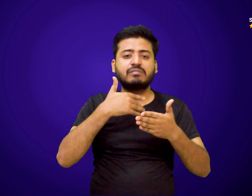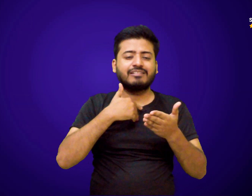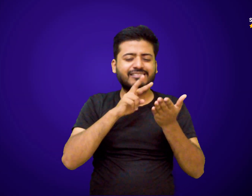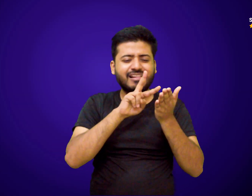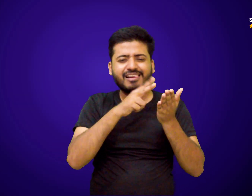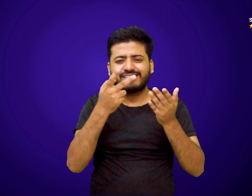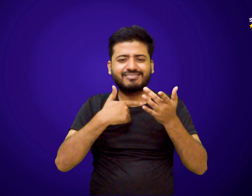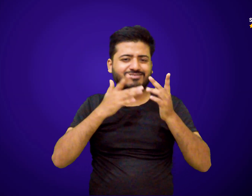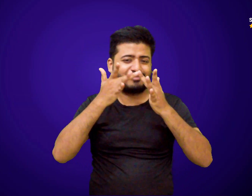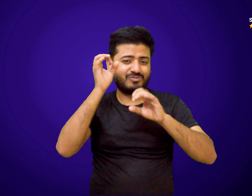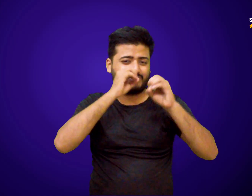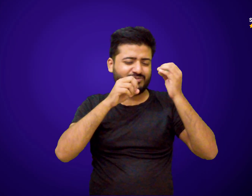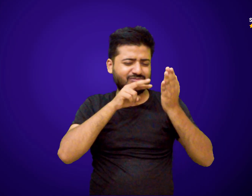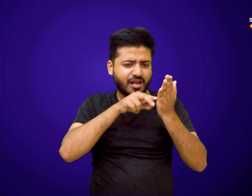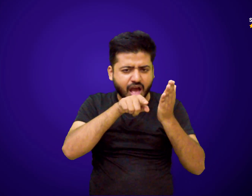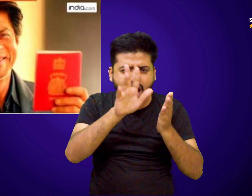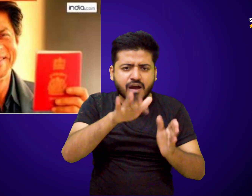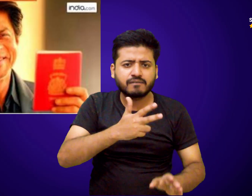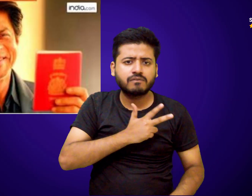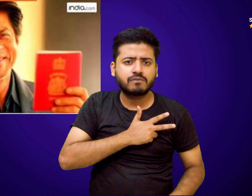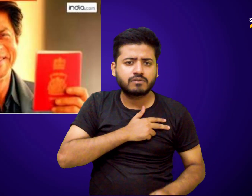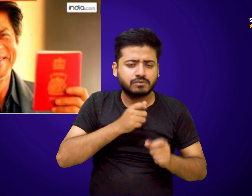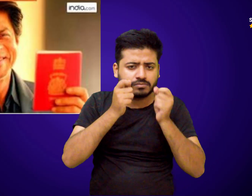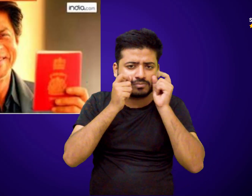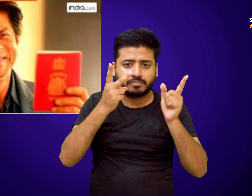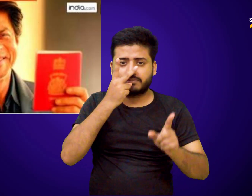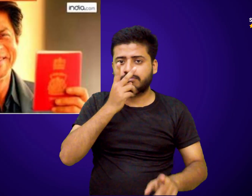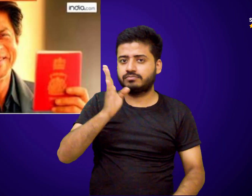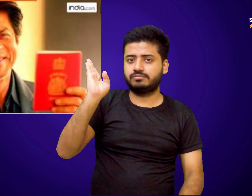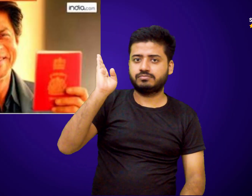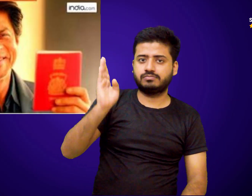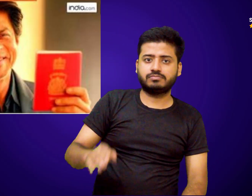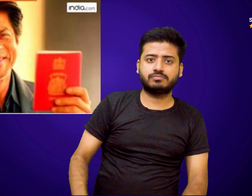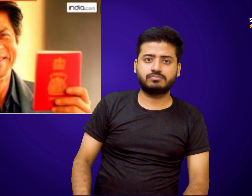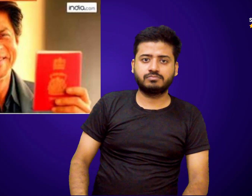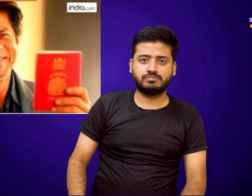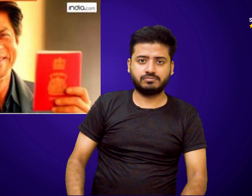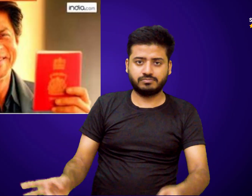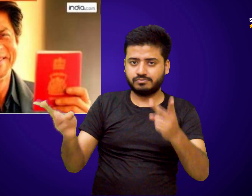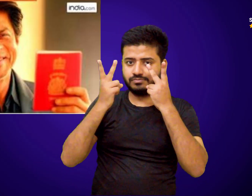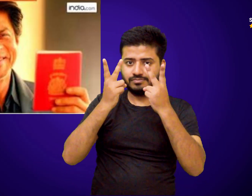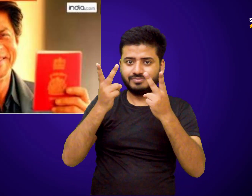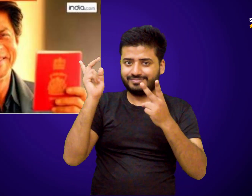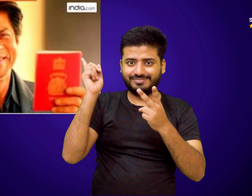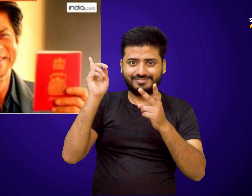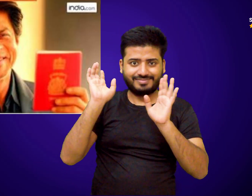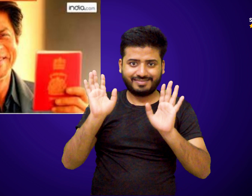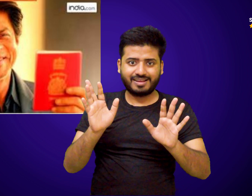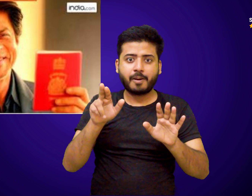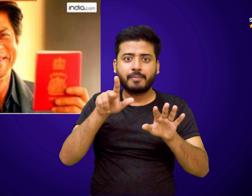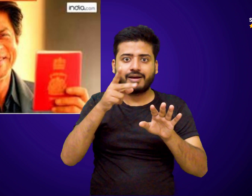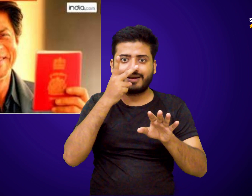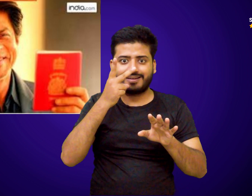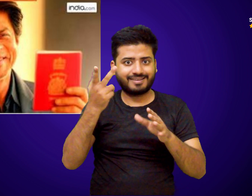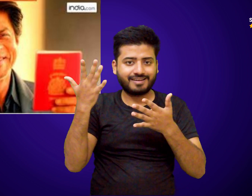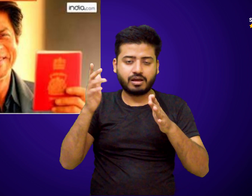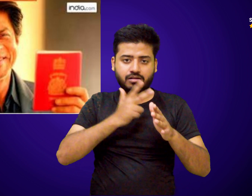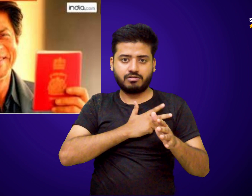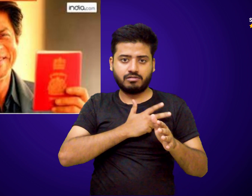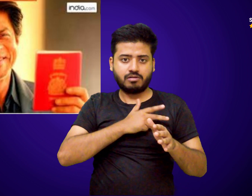intimation letter. Annexure H. The passport is issued on a pre-police verification basis. Note: the application